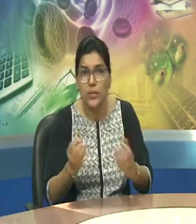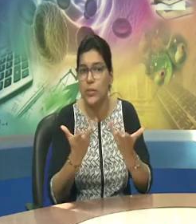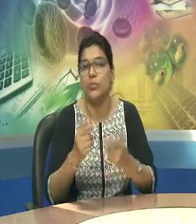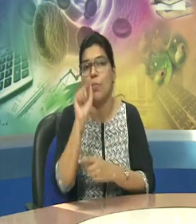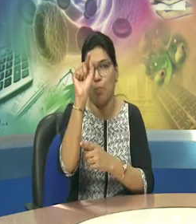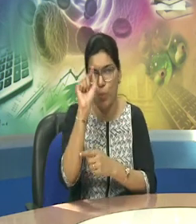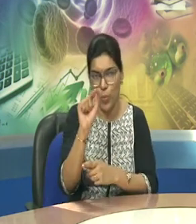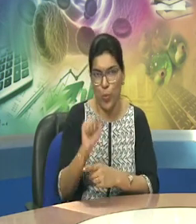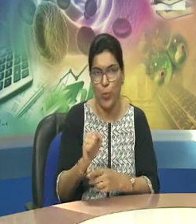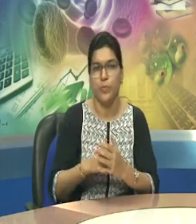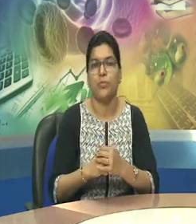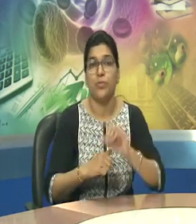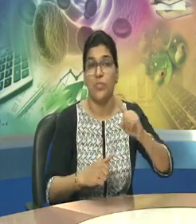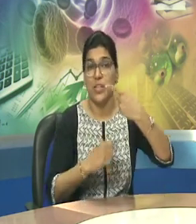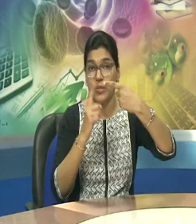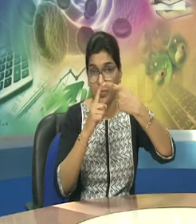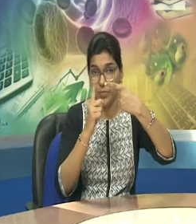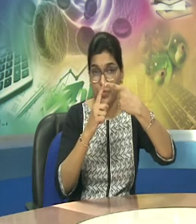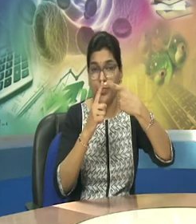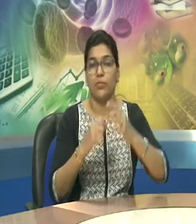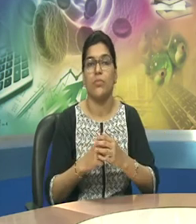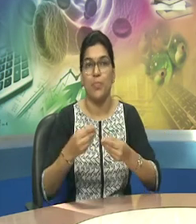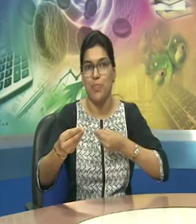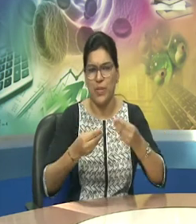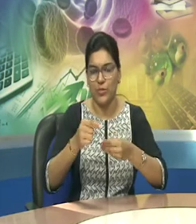Function of an entrepreneur. First,